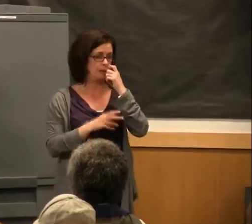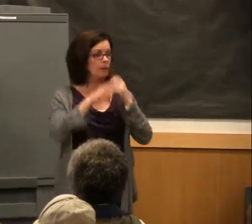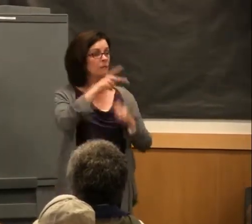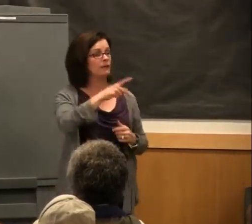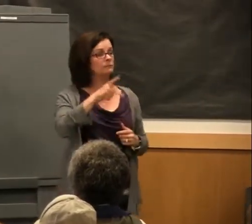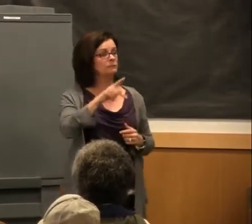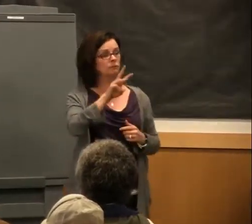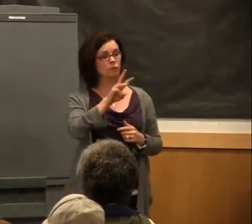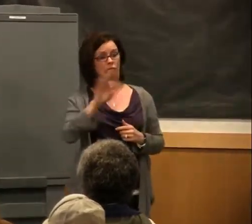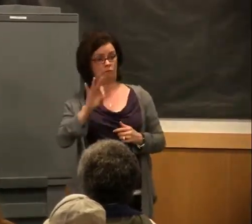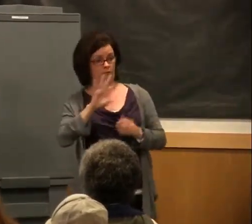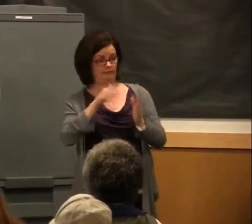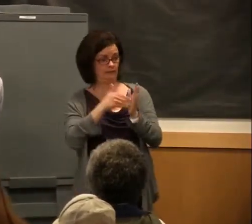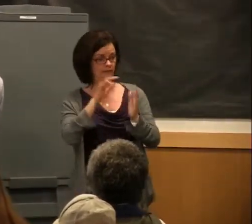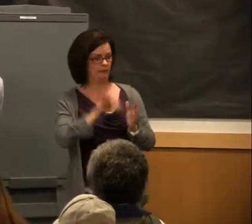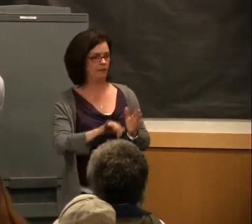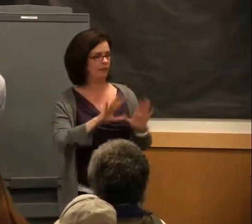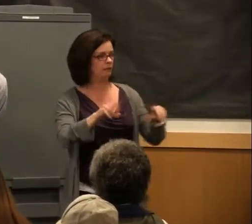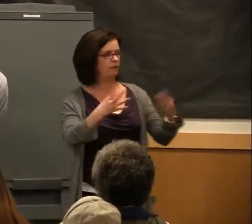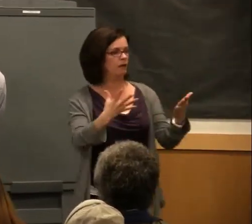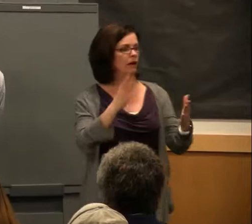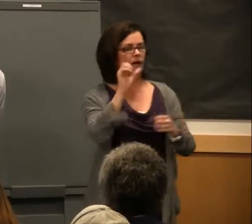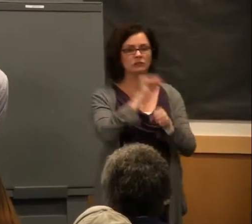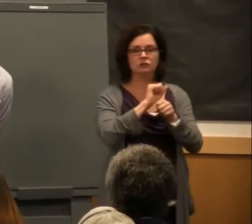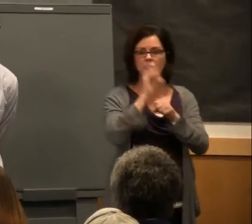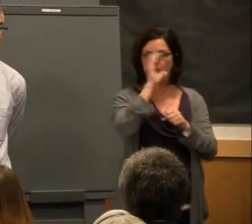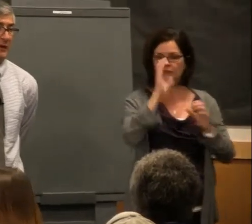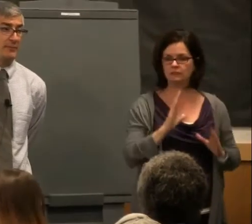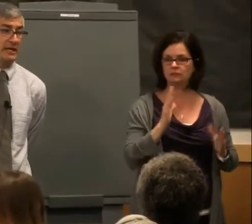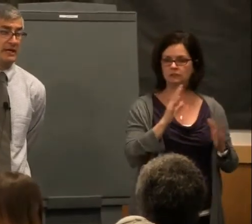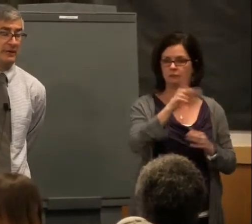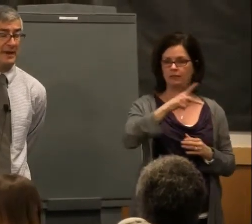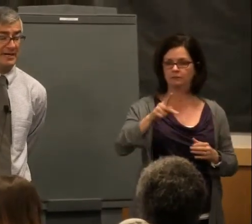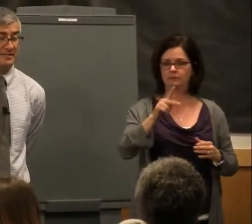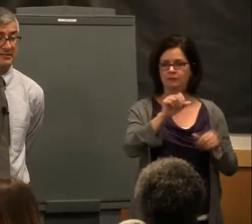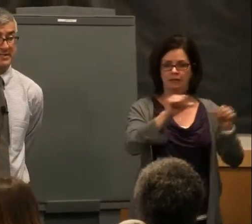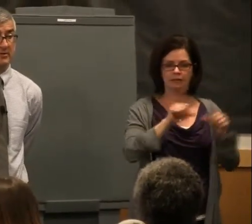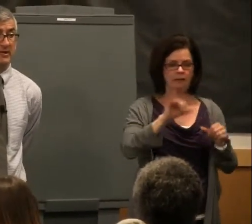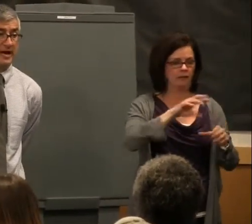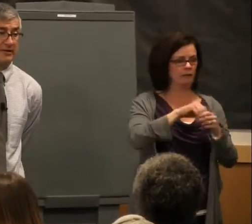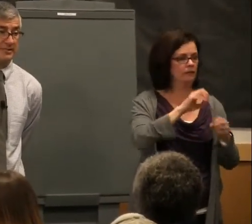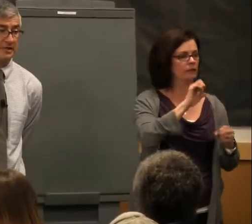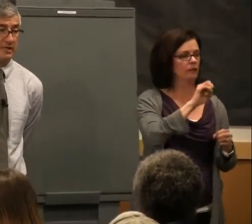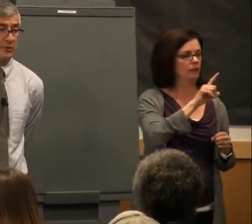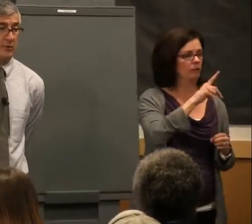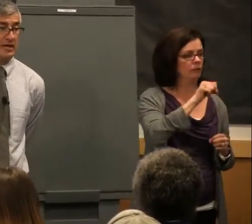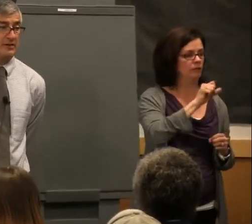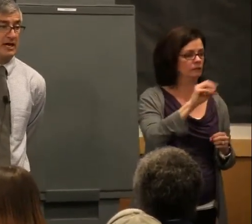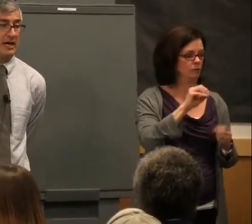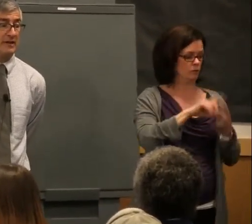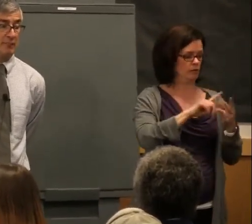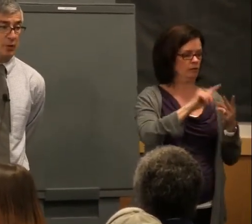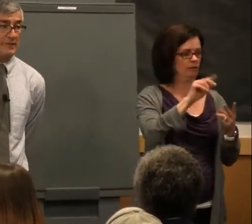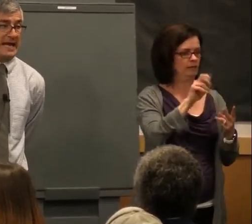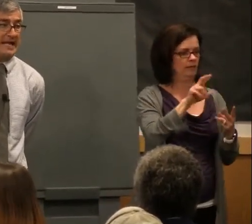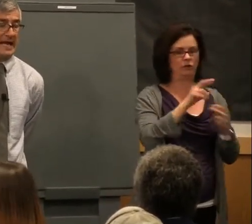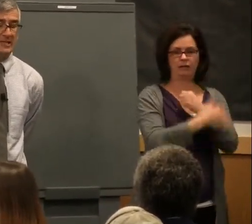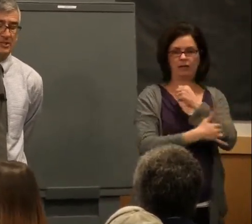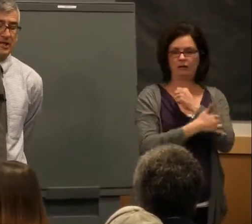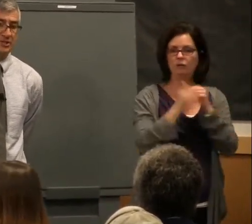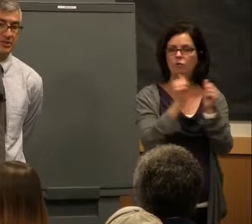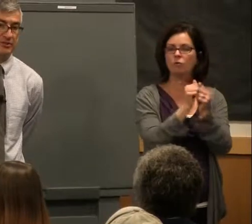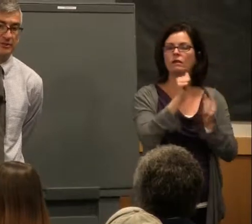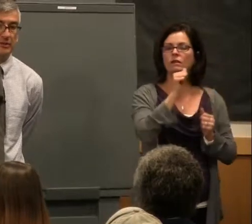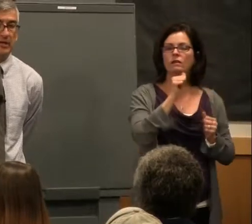Peak Workforce Center provides job seekers in the Pikes Peak region, so that would be in El Paso and Teller counties, with employment